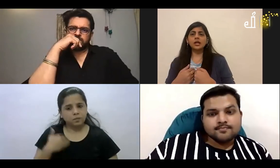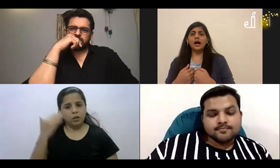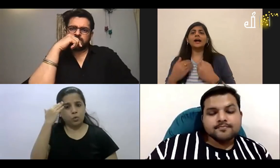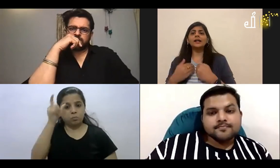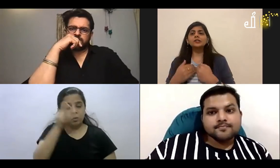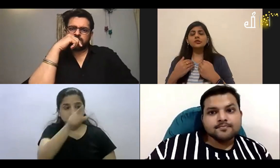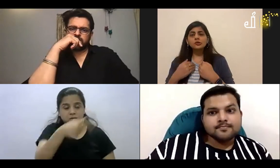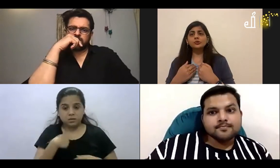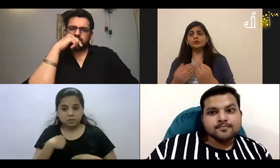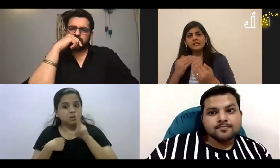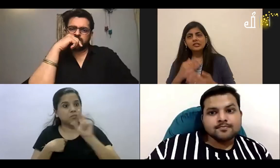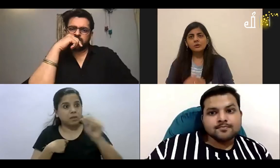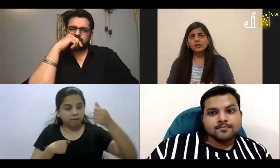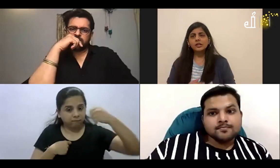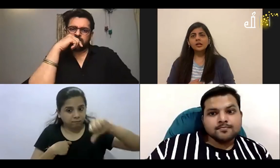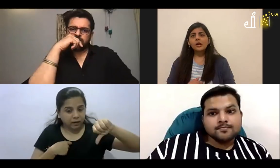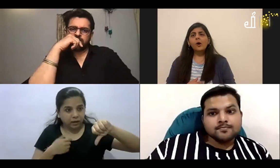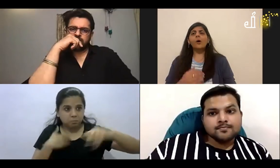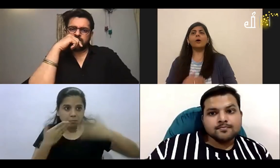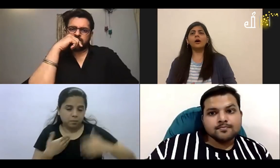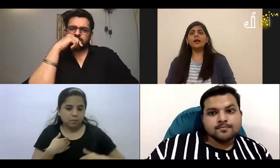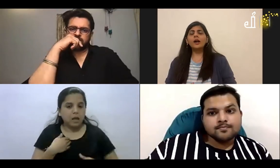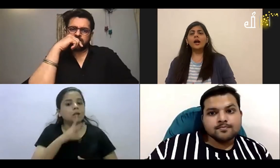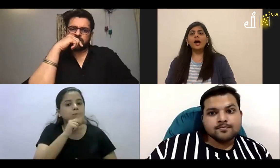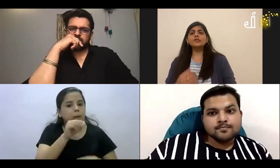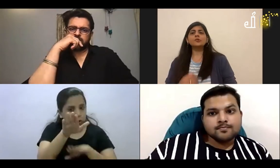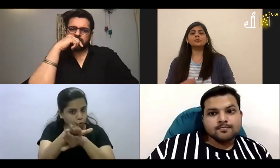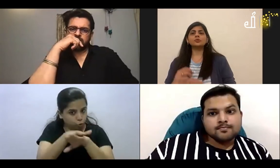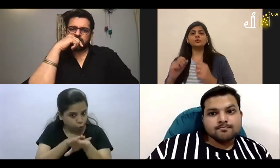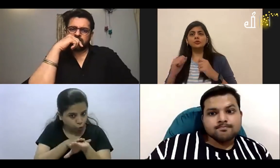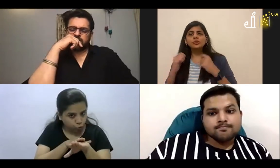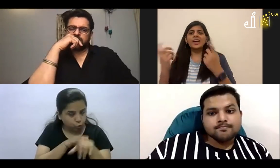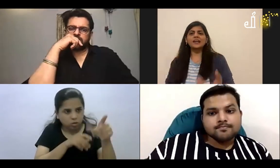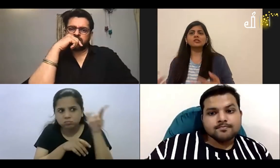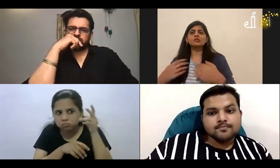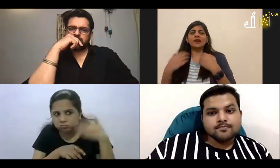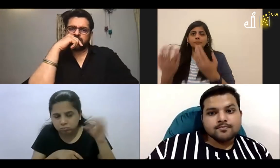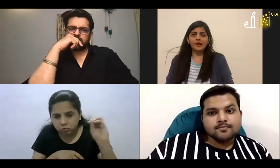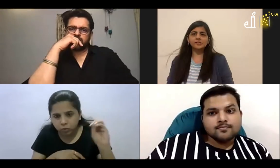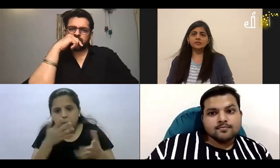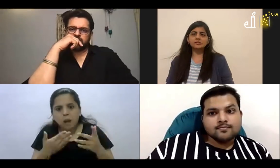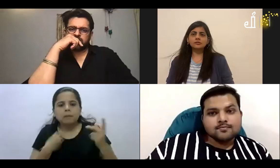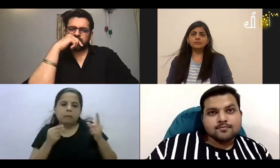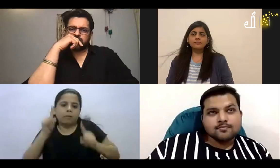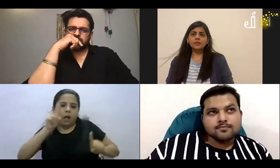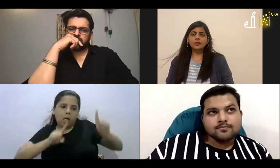me, I either choose to speak slowly or I choose to use actions to